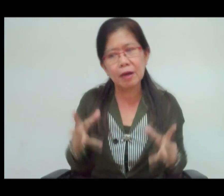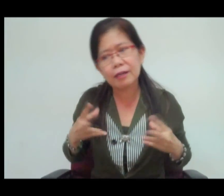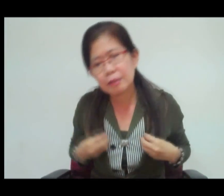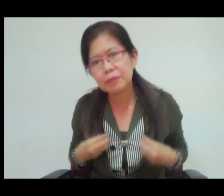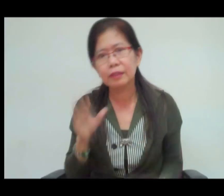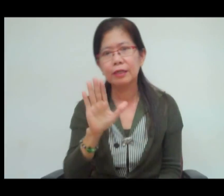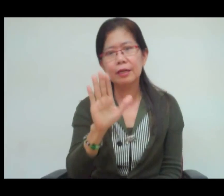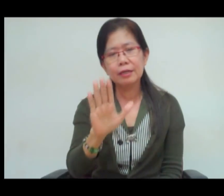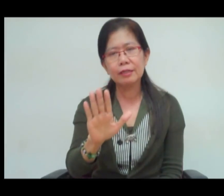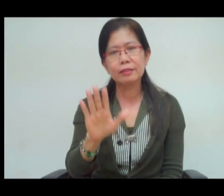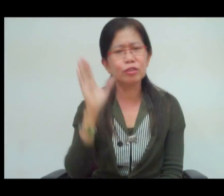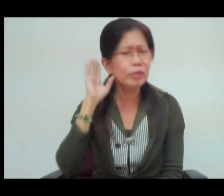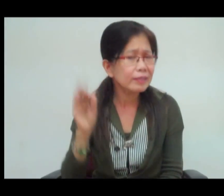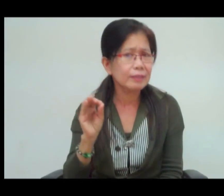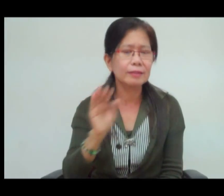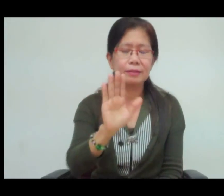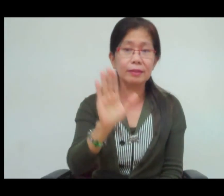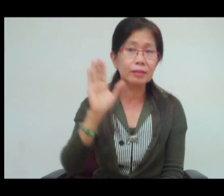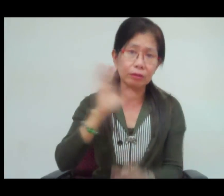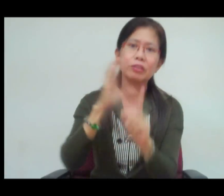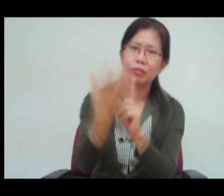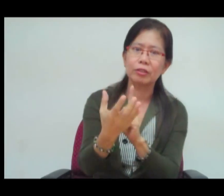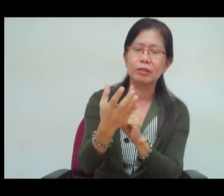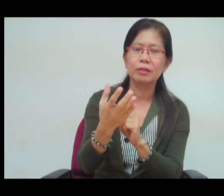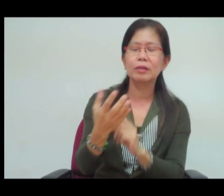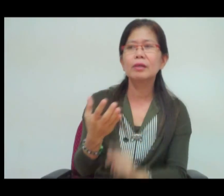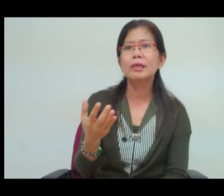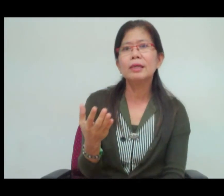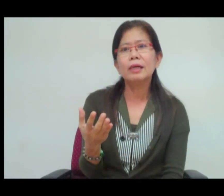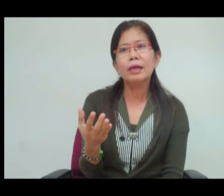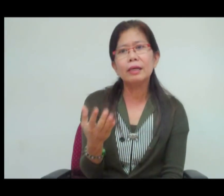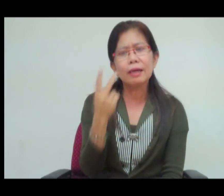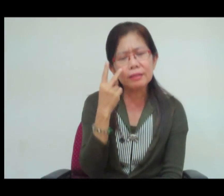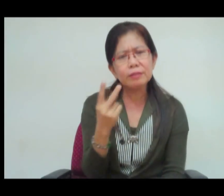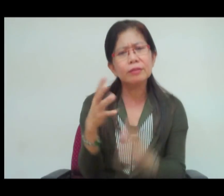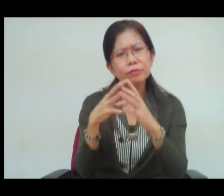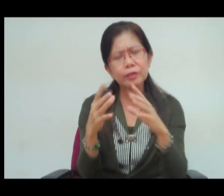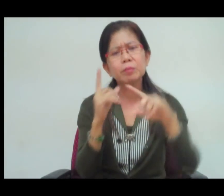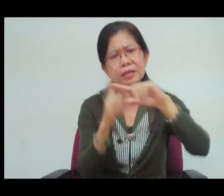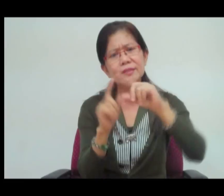accepting his uniqueness, his culture, and I see very positive